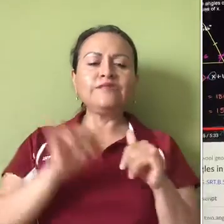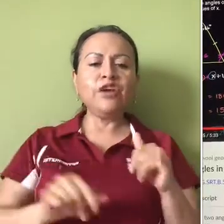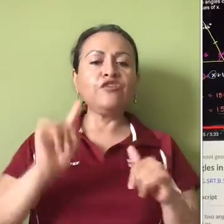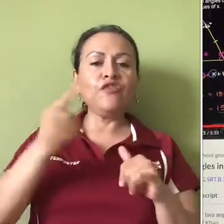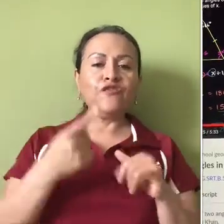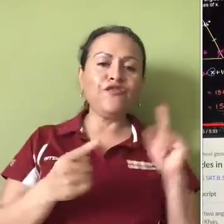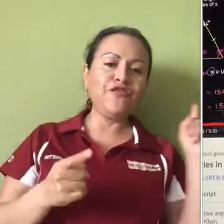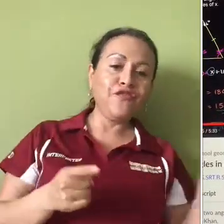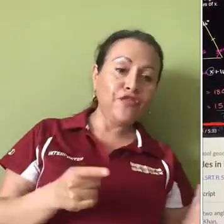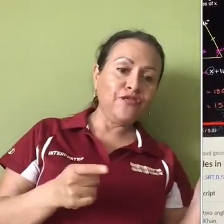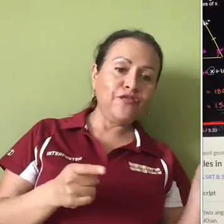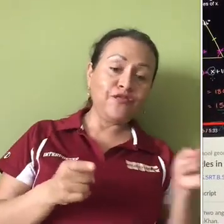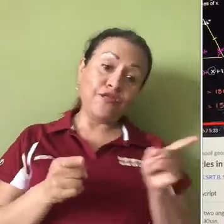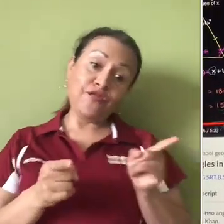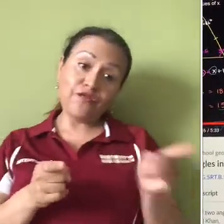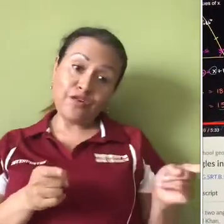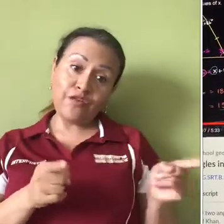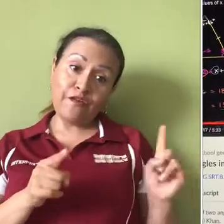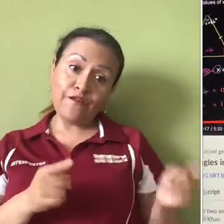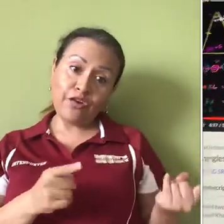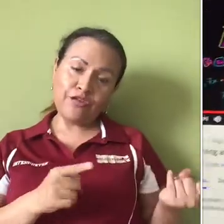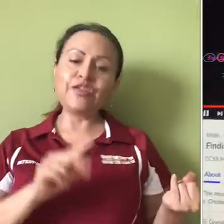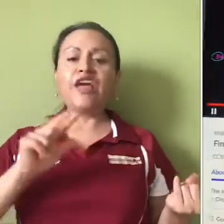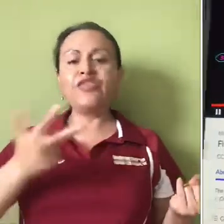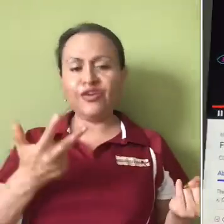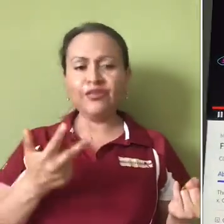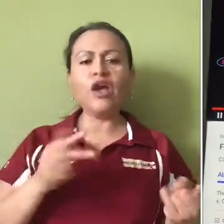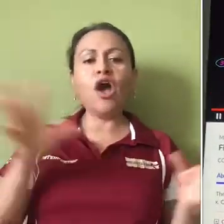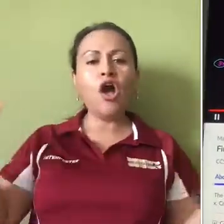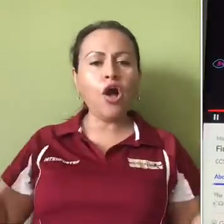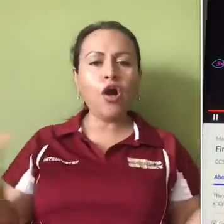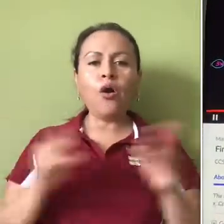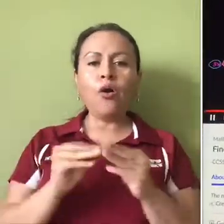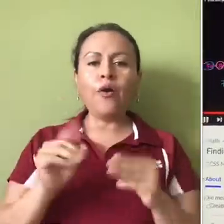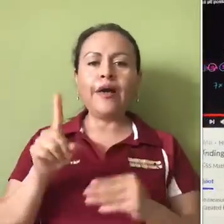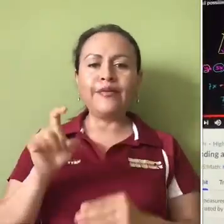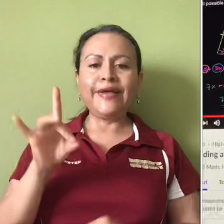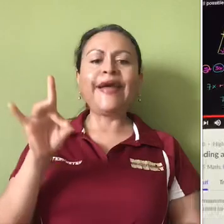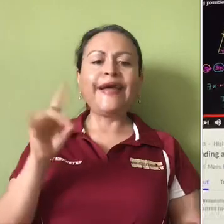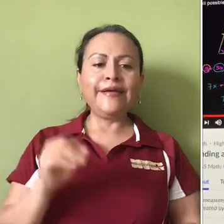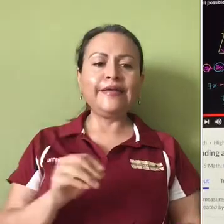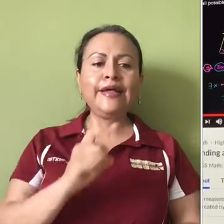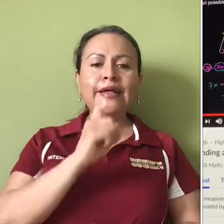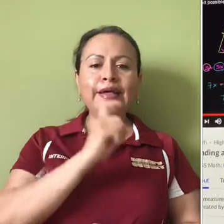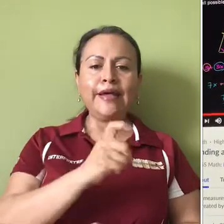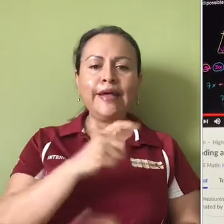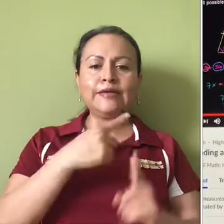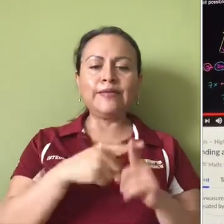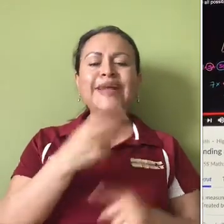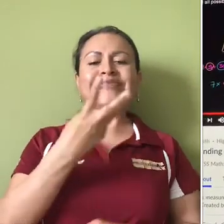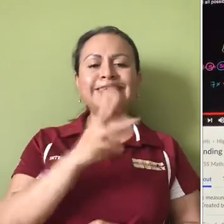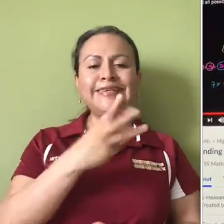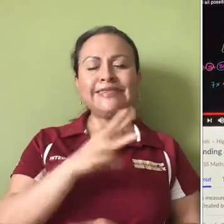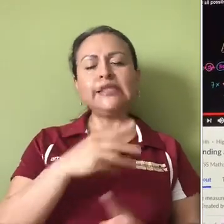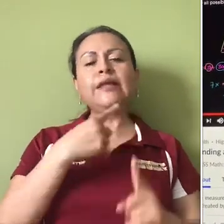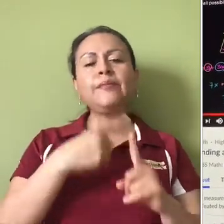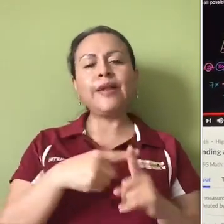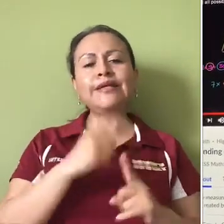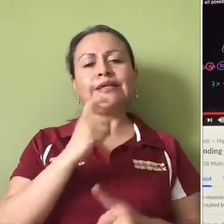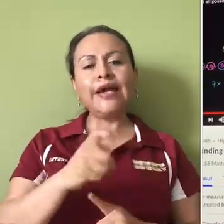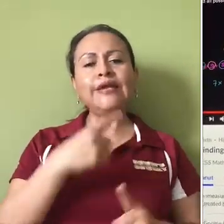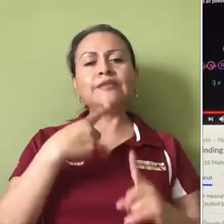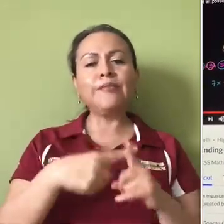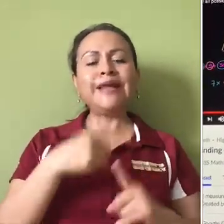first scenario. All of these angles are going to have to add up to 180 degrees. So we have x plus 16 plus x